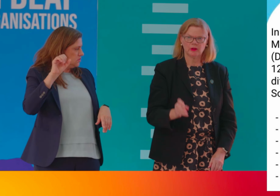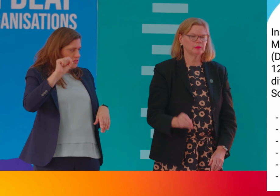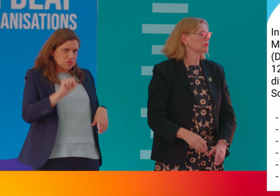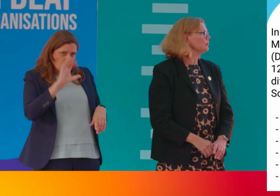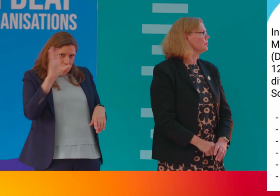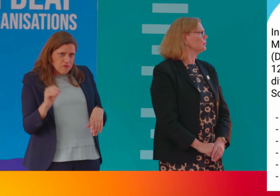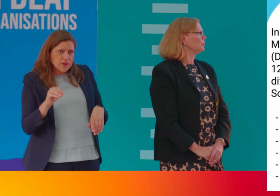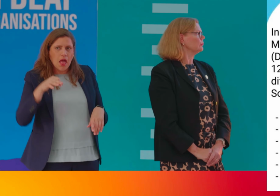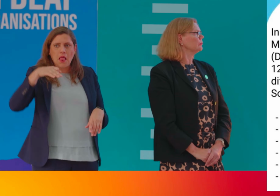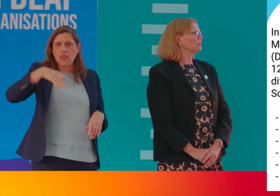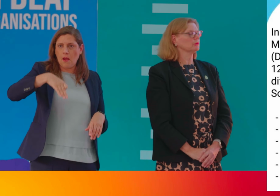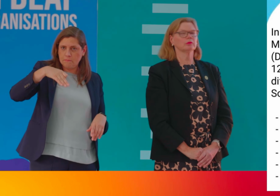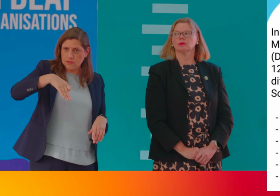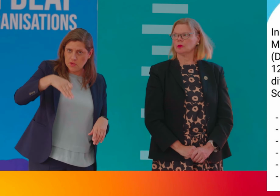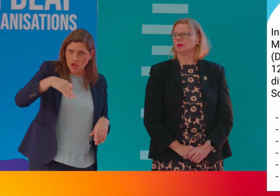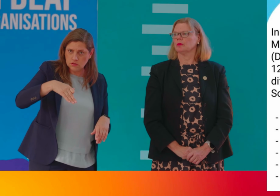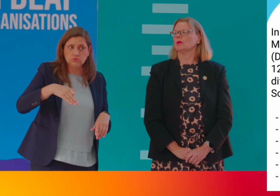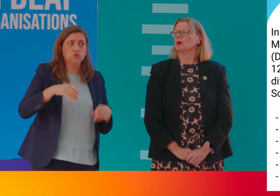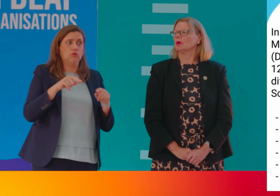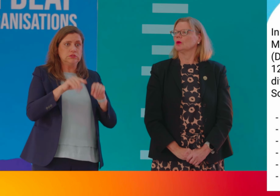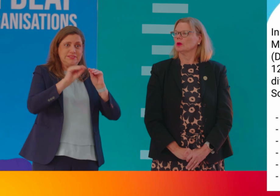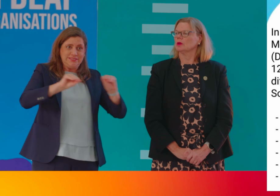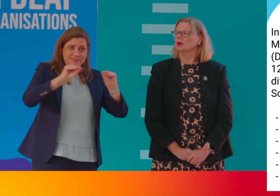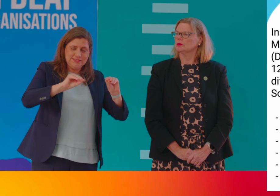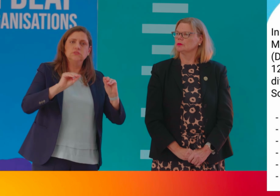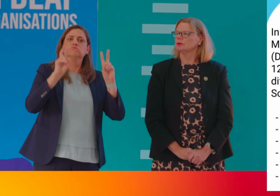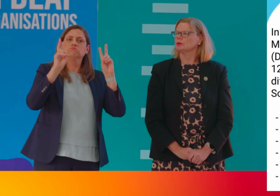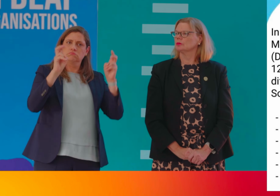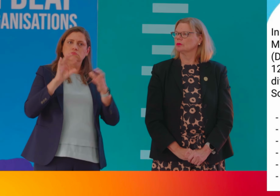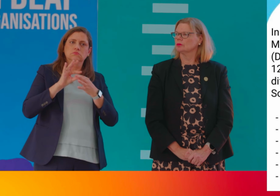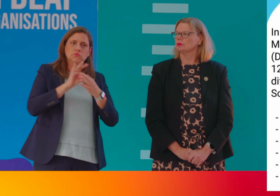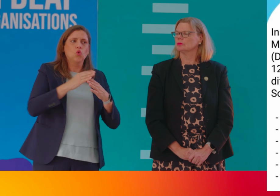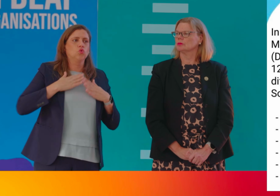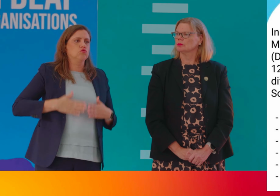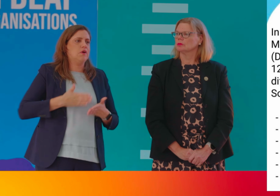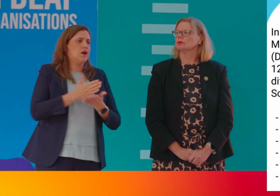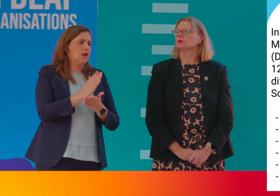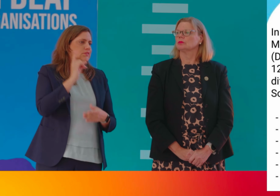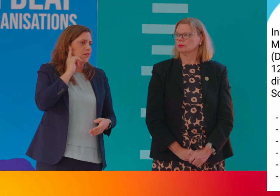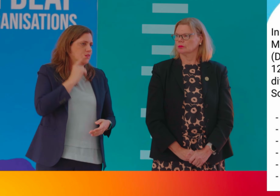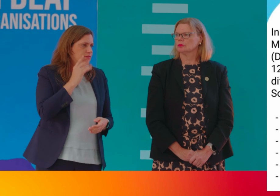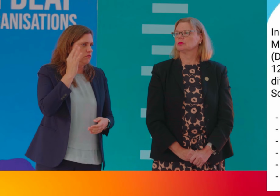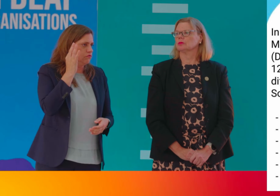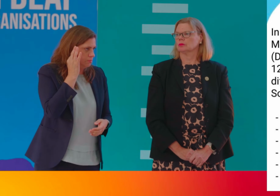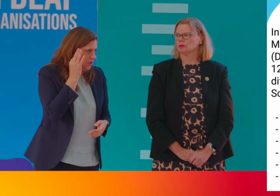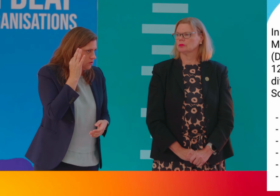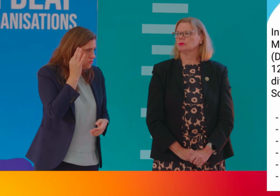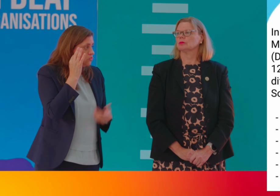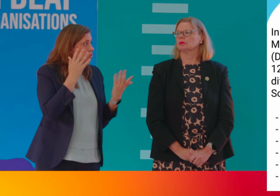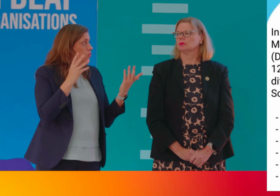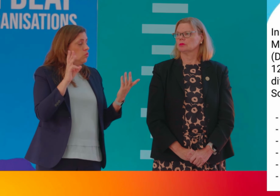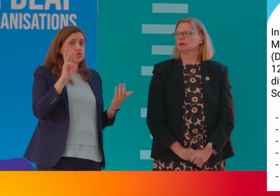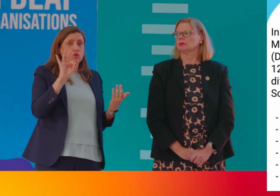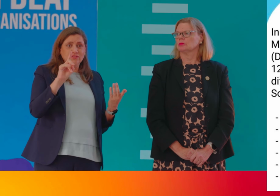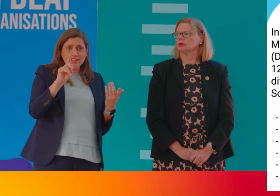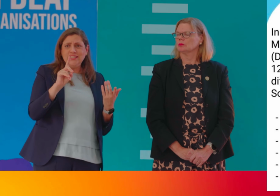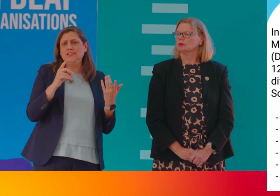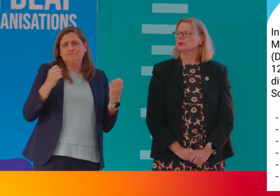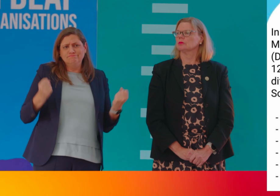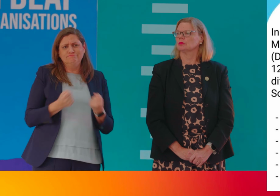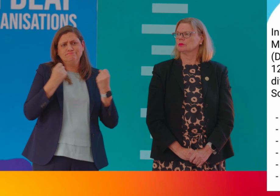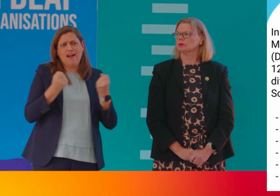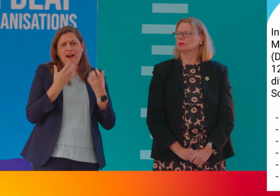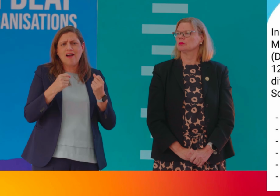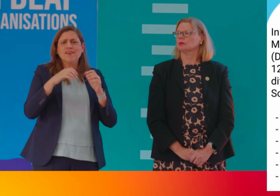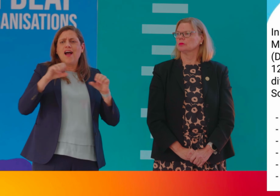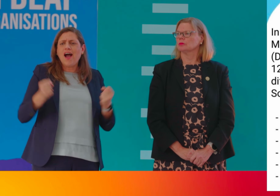Zimbabwe, South Africa, and Namibia, with the training focusing on human rights with